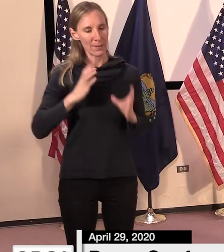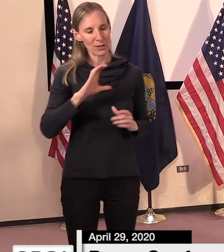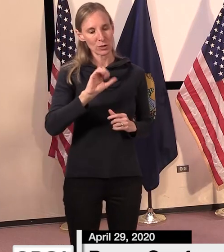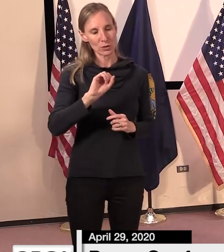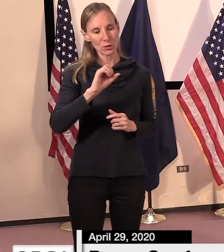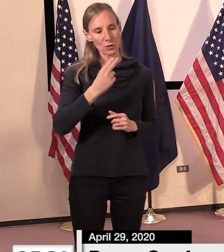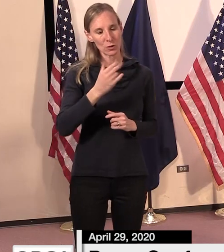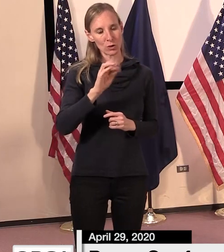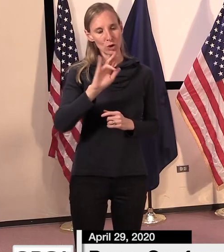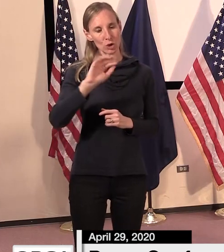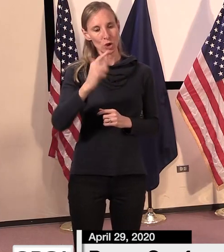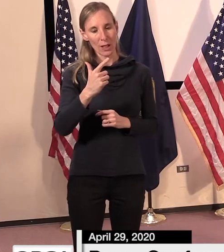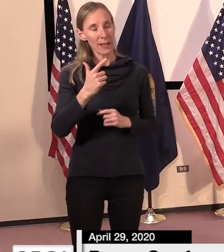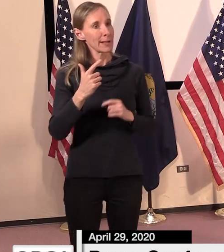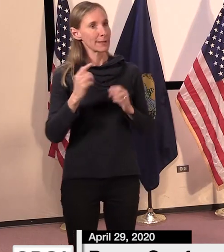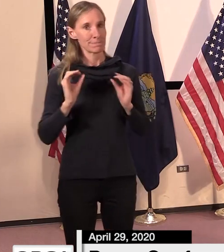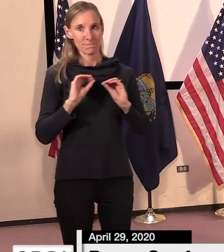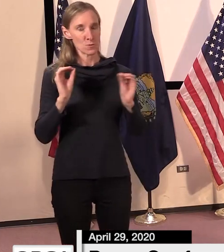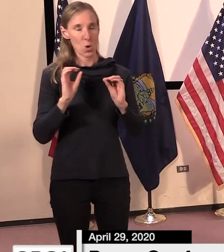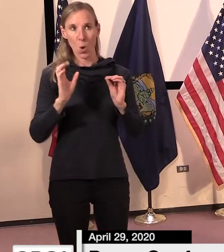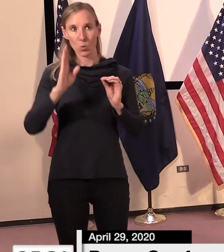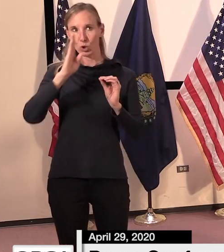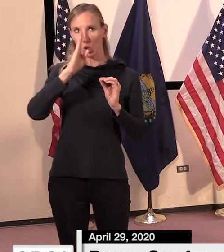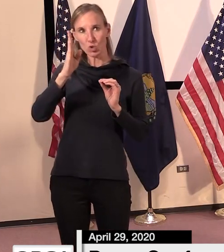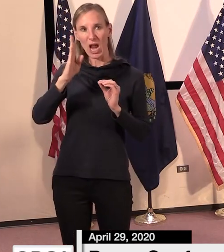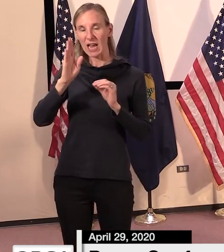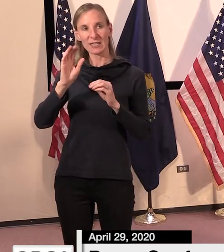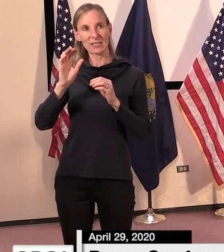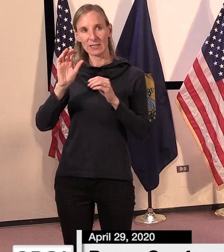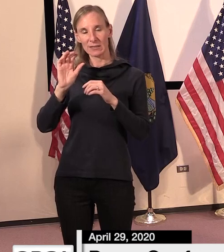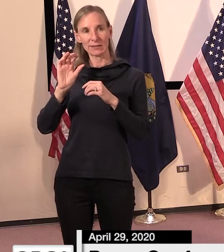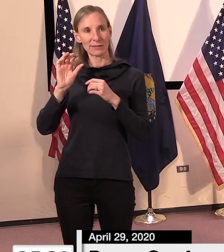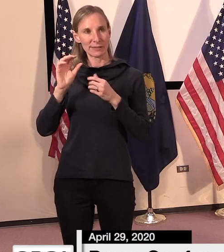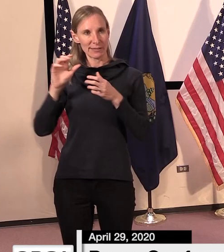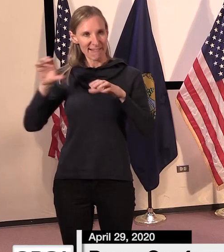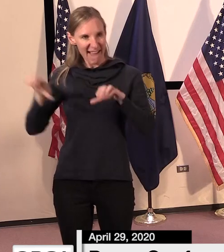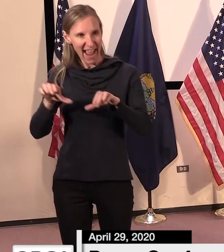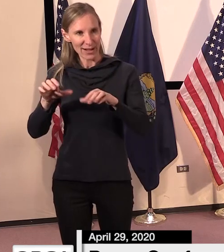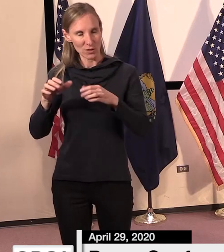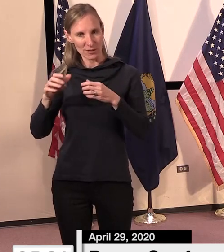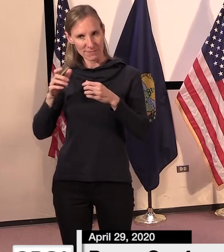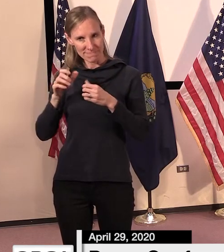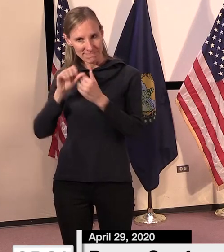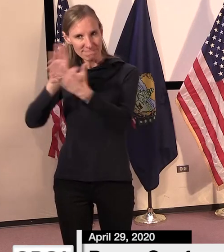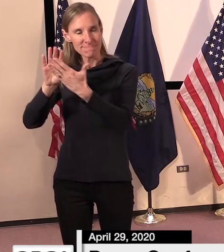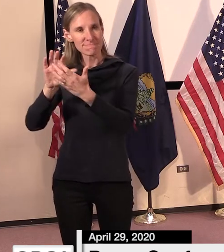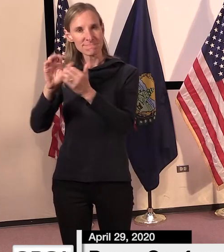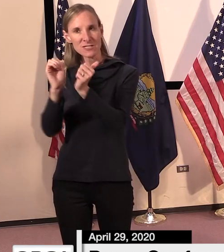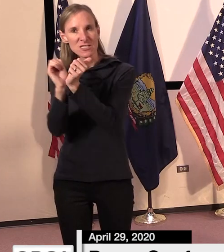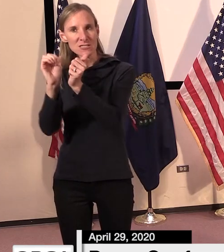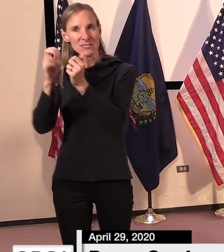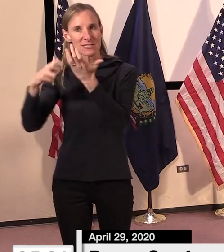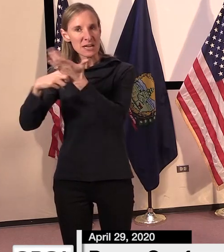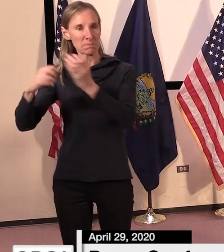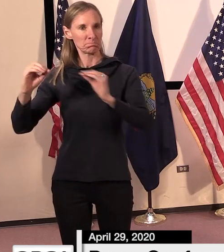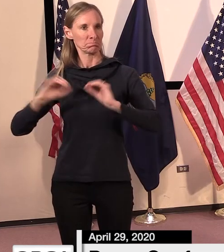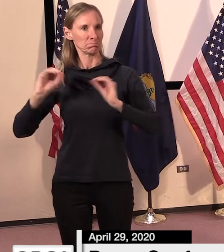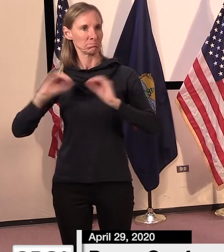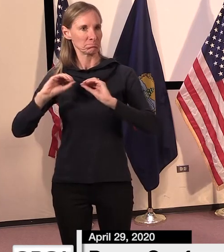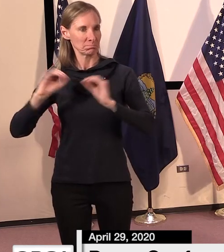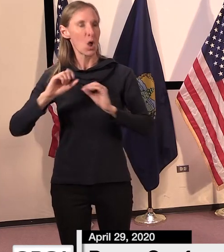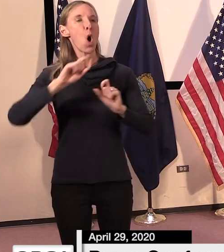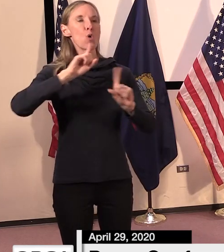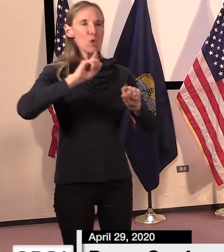We're not aware of any direct enforcement action that's been taken by the Attorney General. There are a number of reports that have